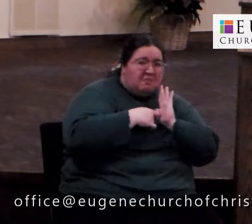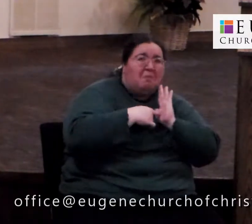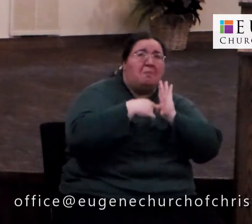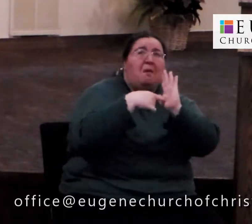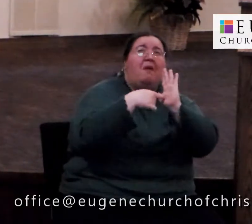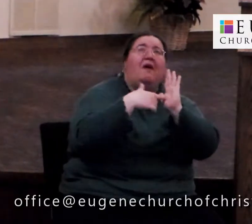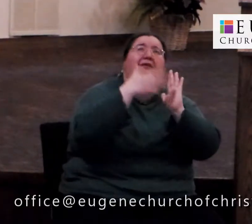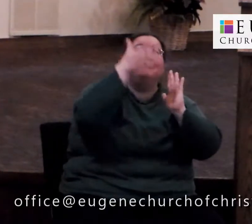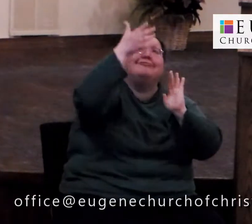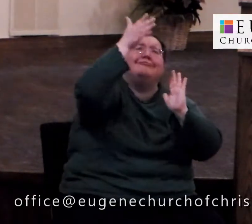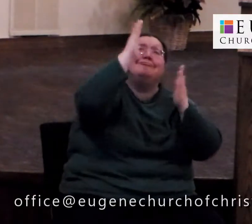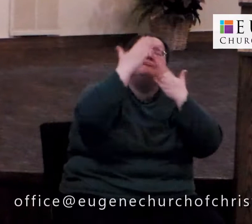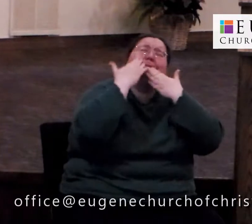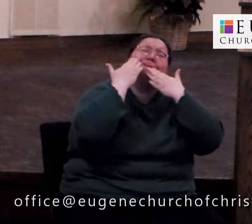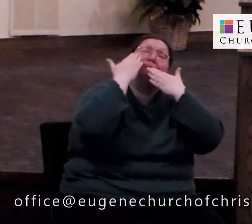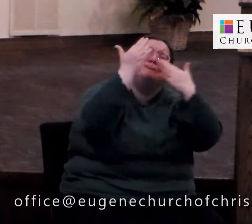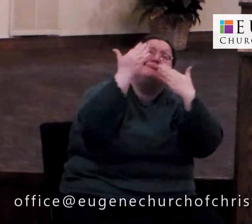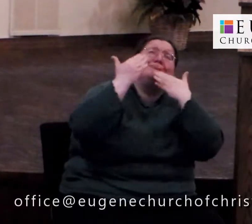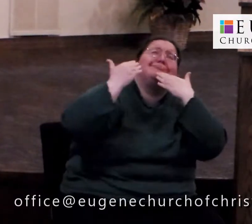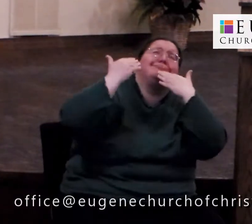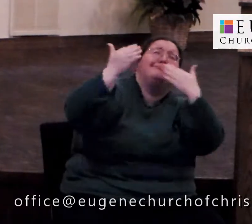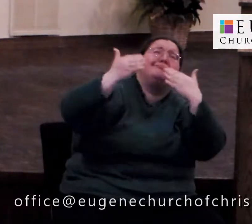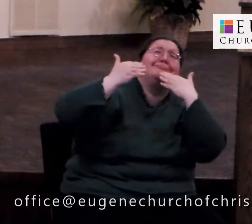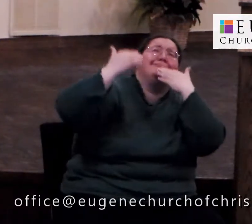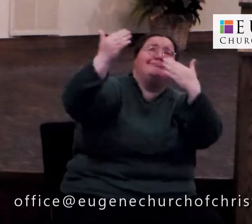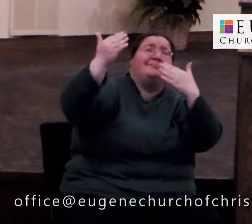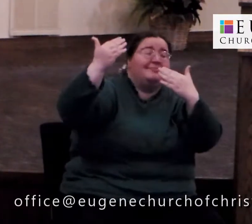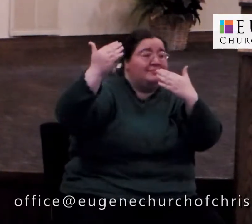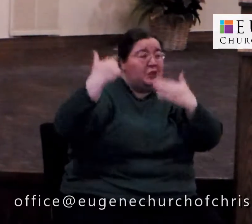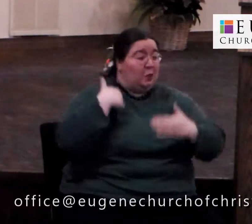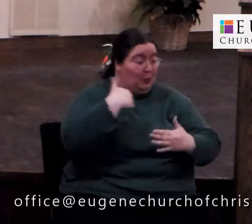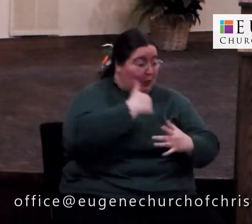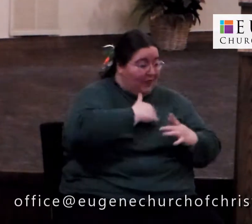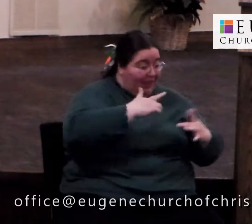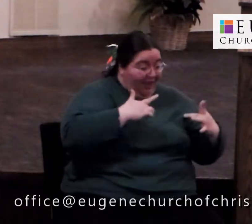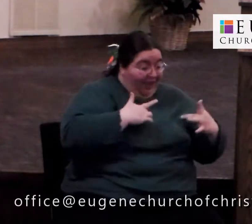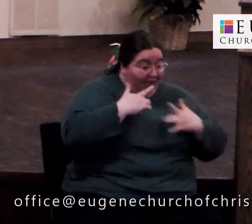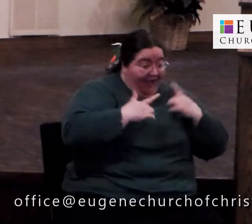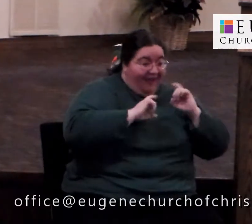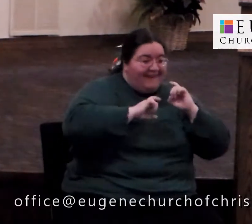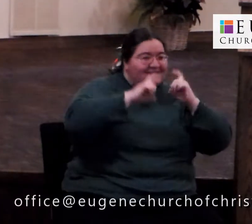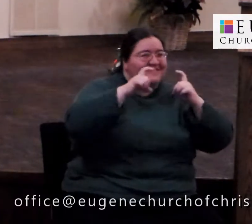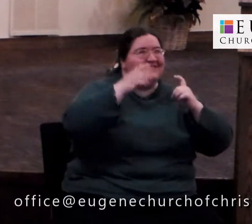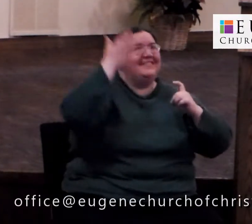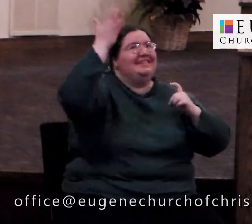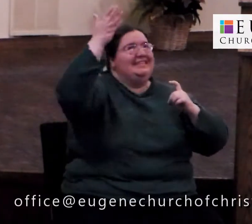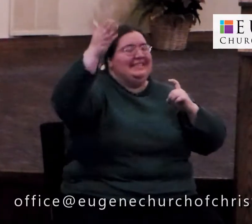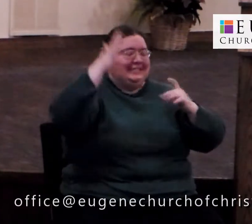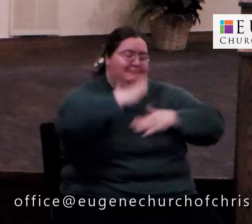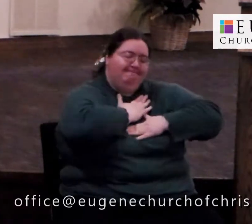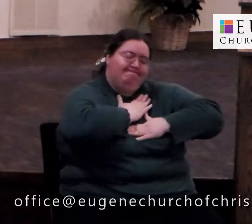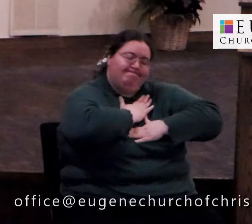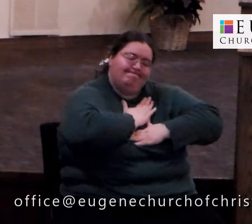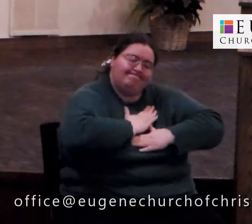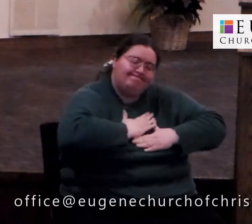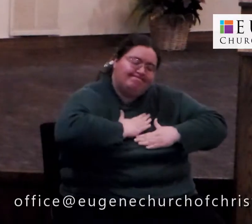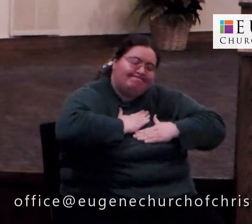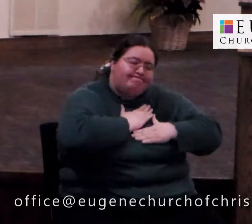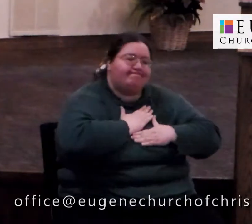large amount going in that plate, they're gifts that allow us to show our appreciation for God. And that is every bit as much a benefit as us as